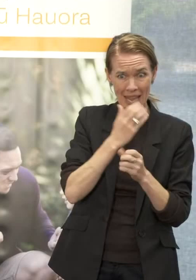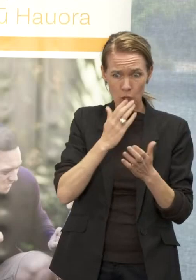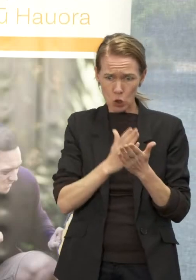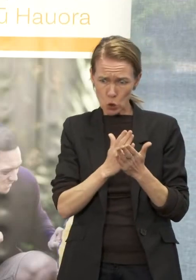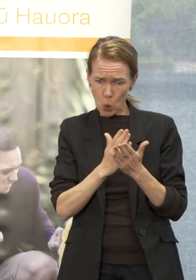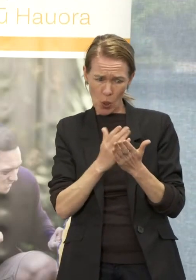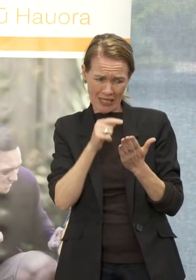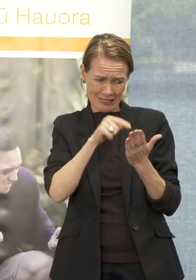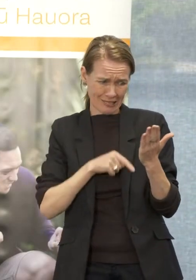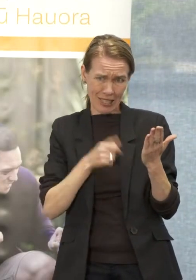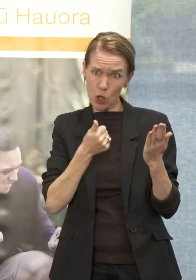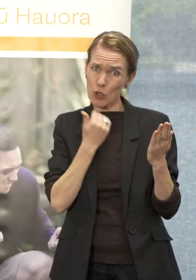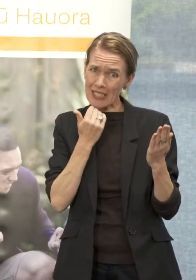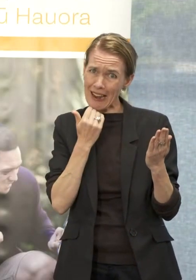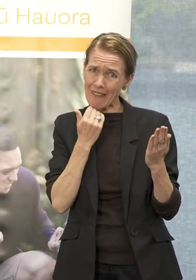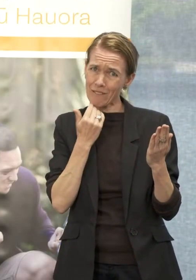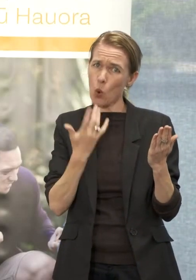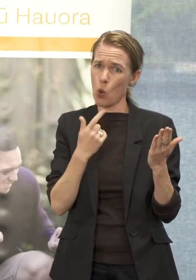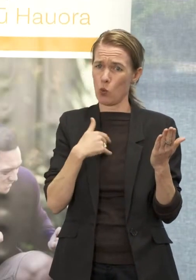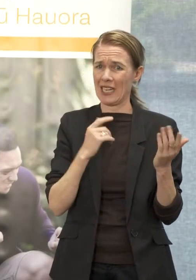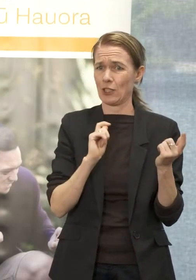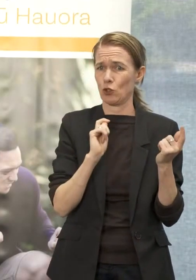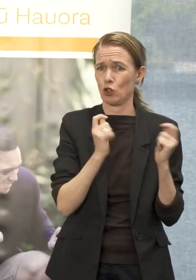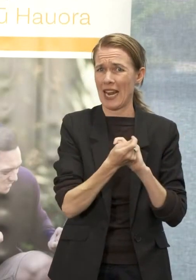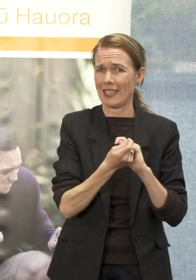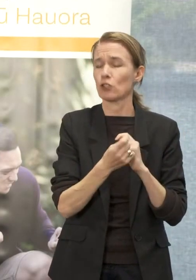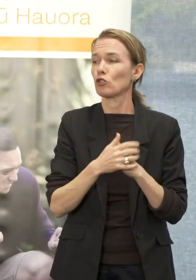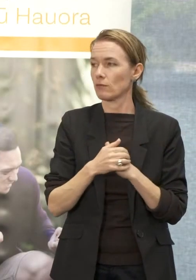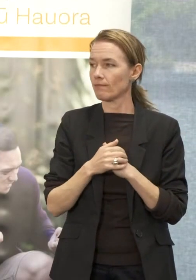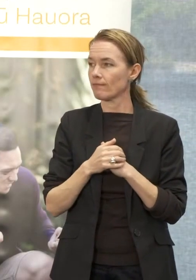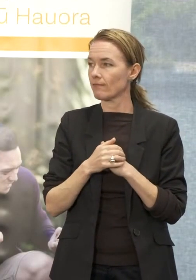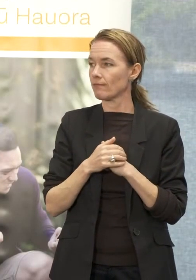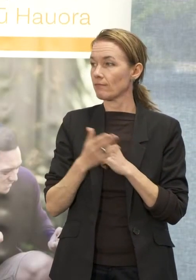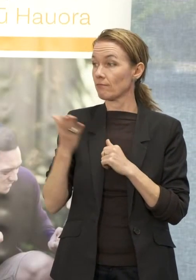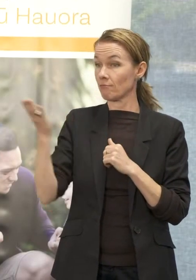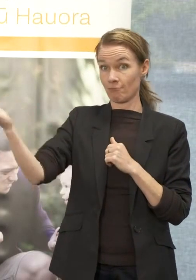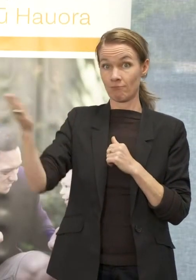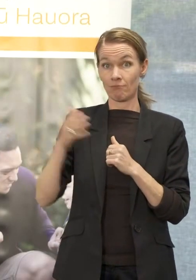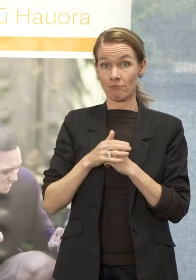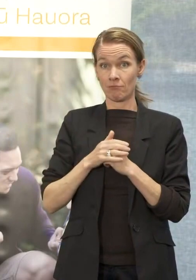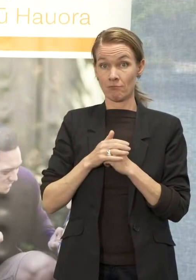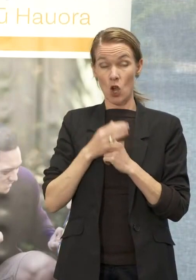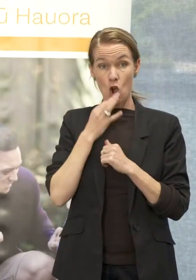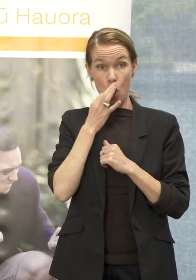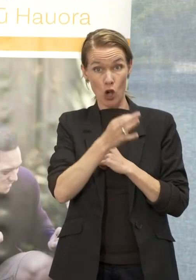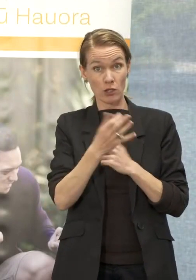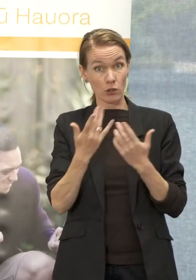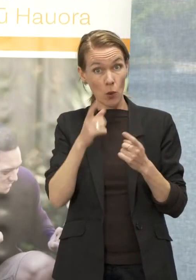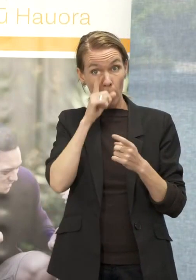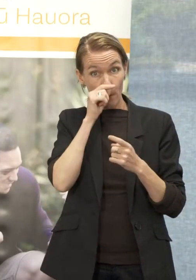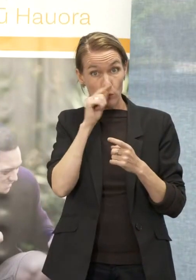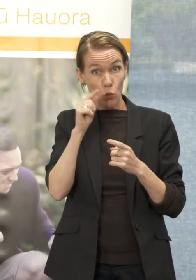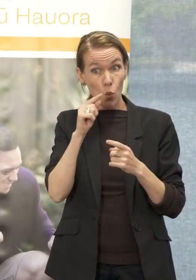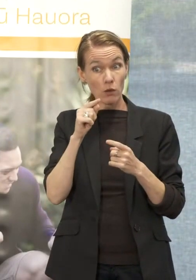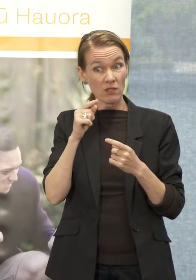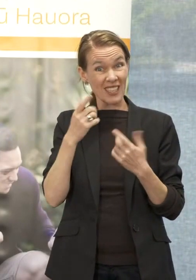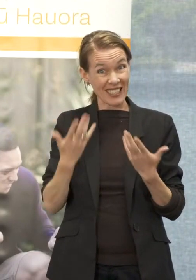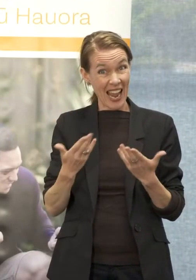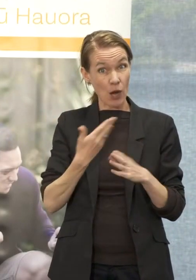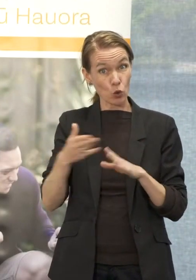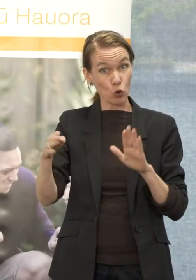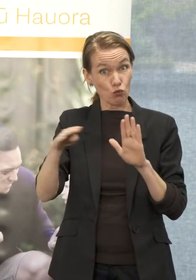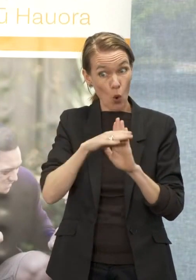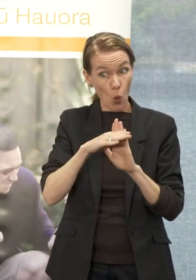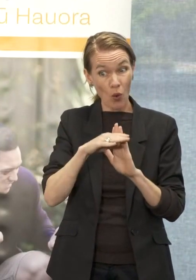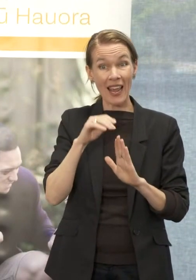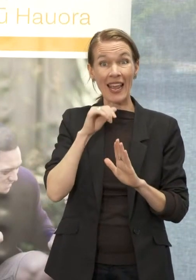and that's what's happened in this situation. Would you, would you be looking to potentially bring in gloves and make, if someone is in a common